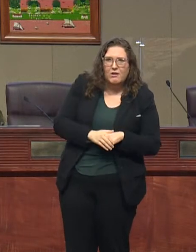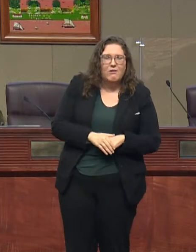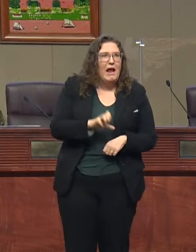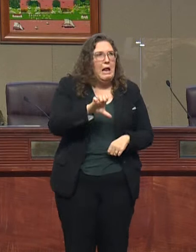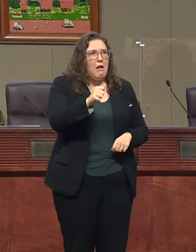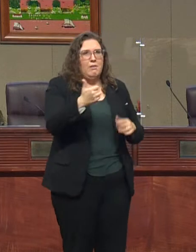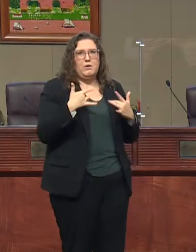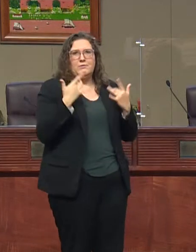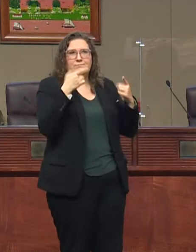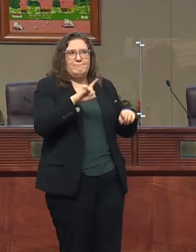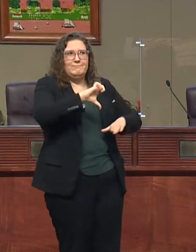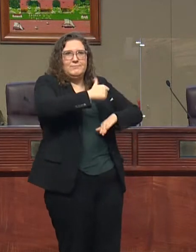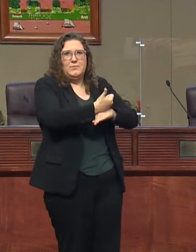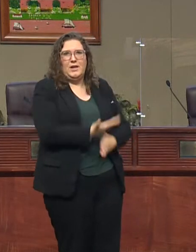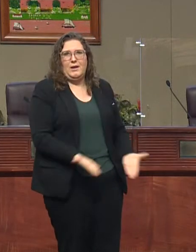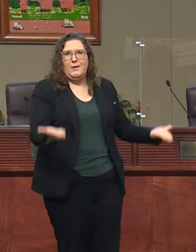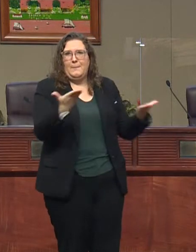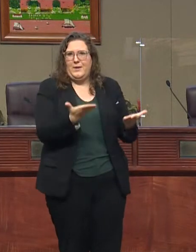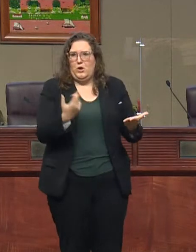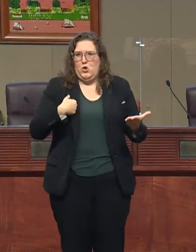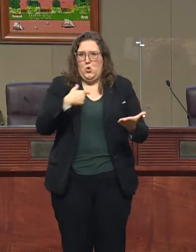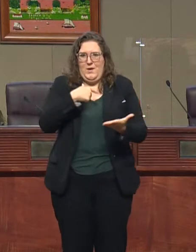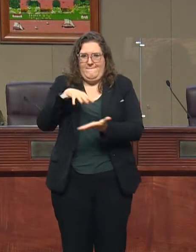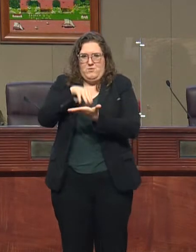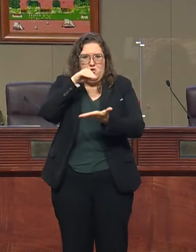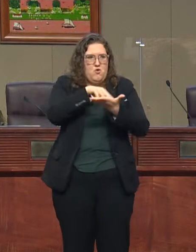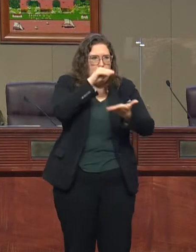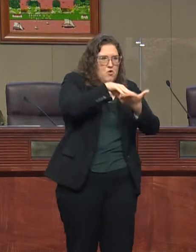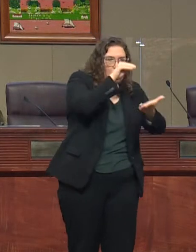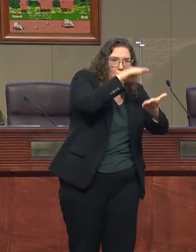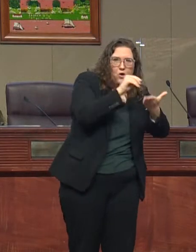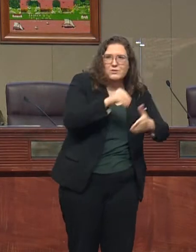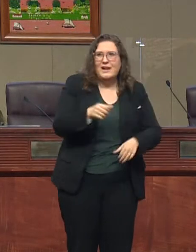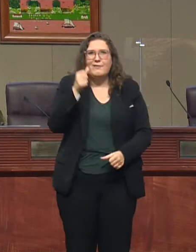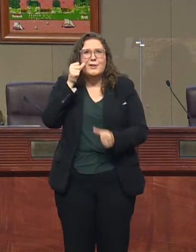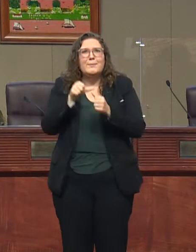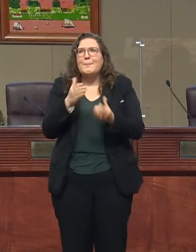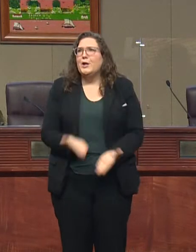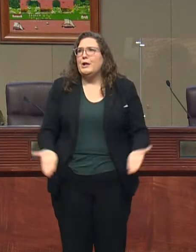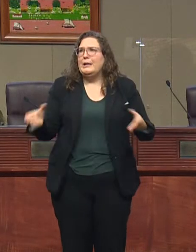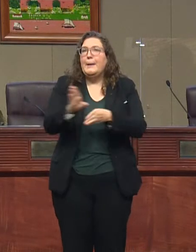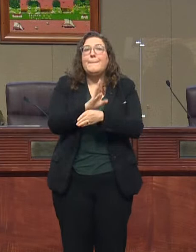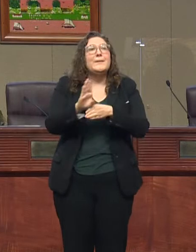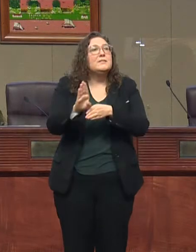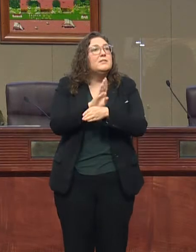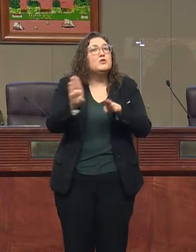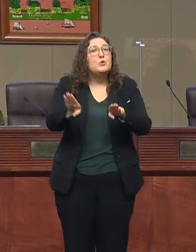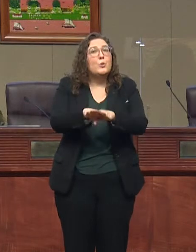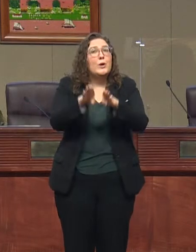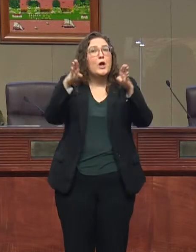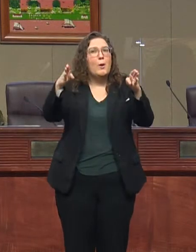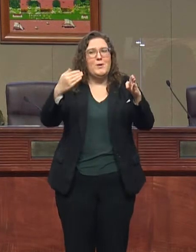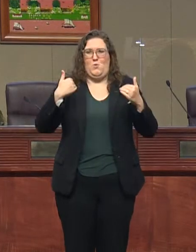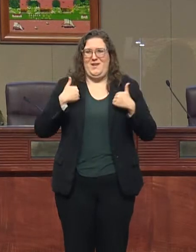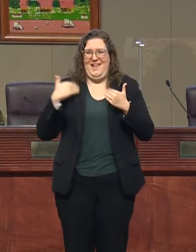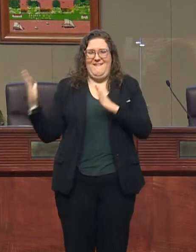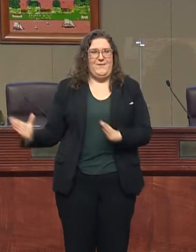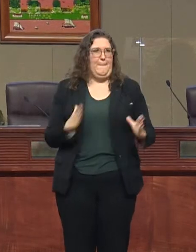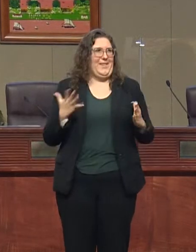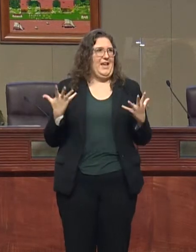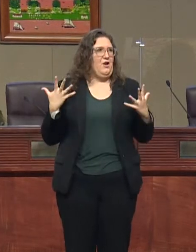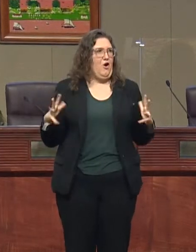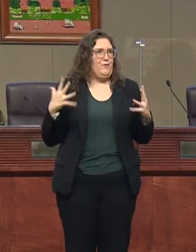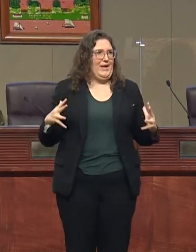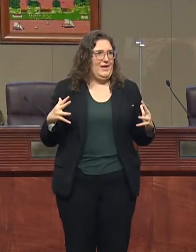our businesses reopened with a plan of action. Remember, we had an economic recovery task force that was